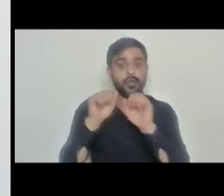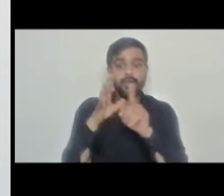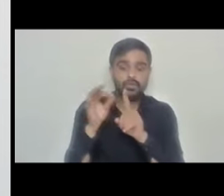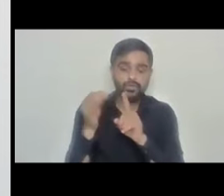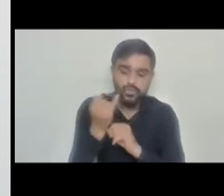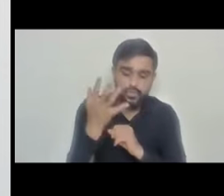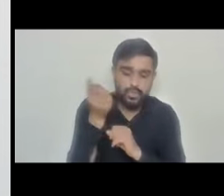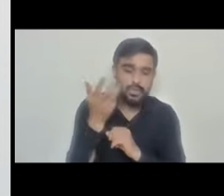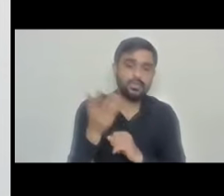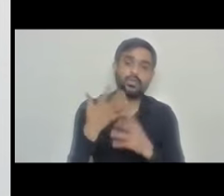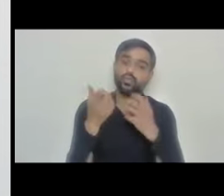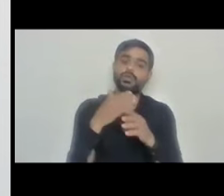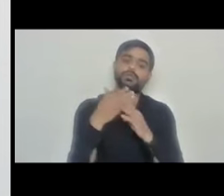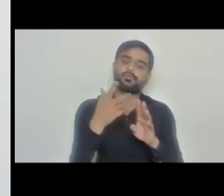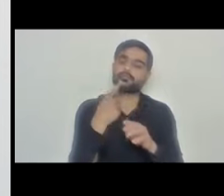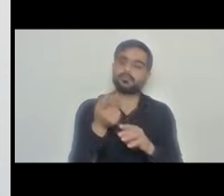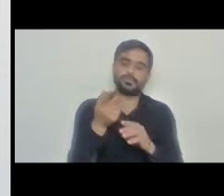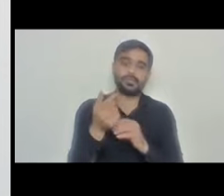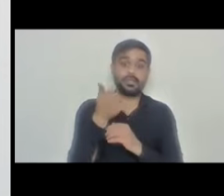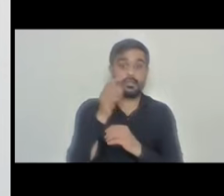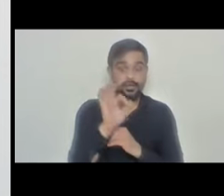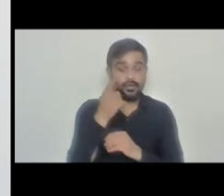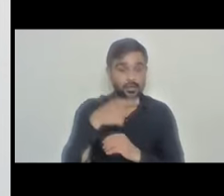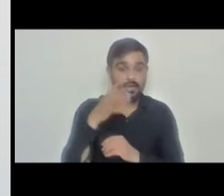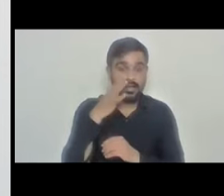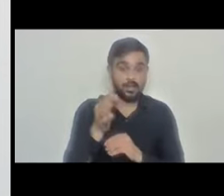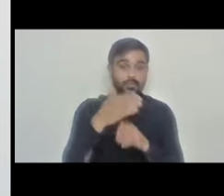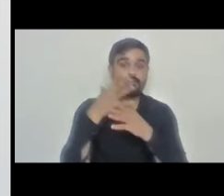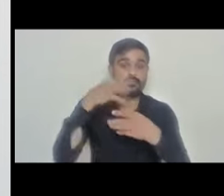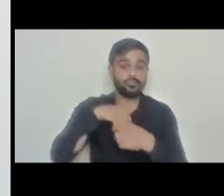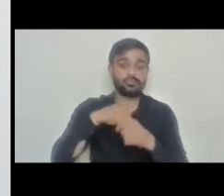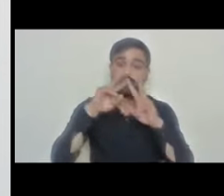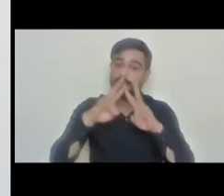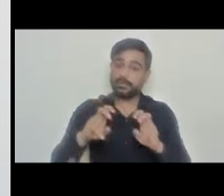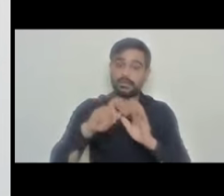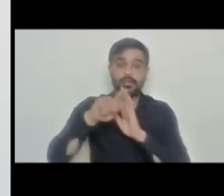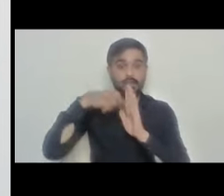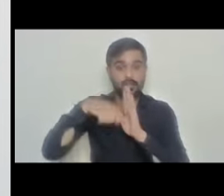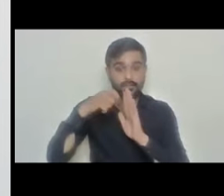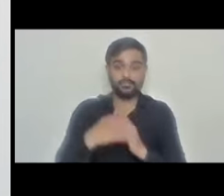out. Okay, so therefore writing is a very important part of any research project.